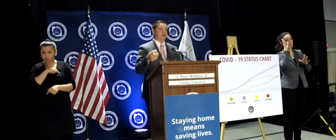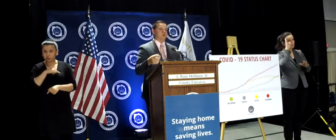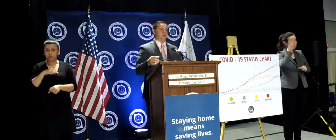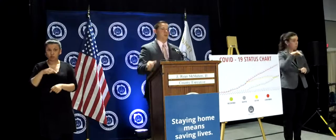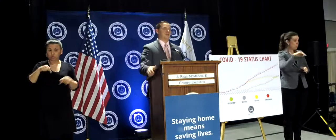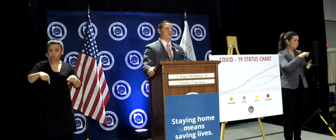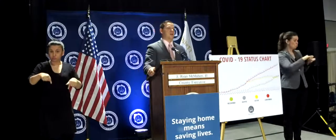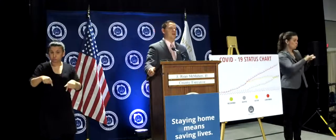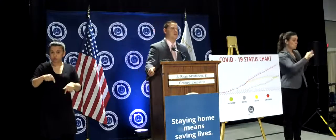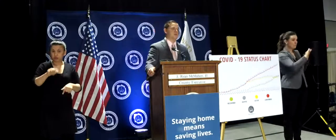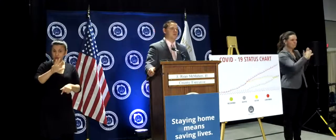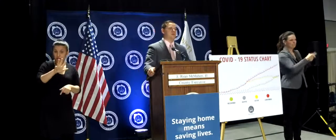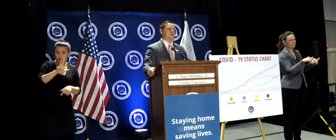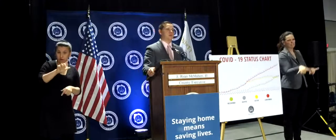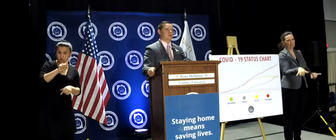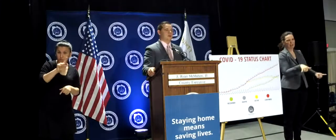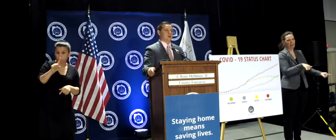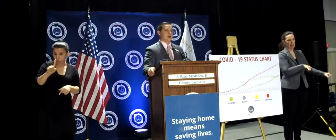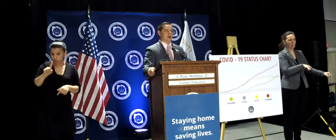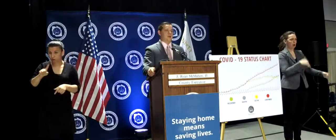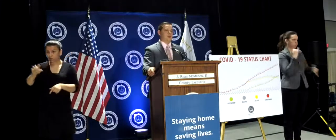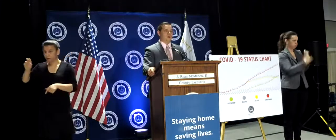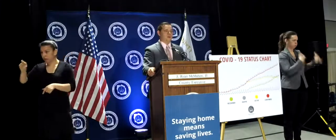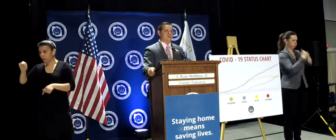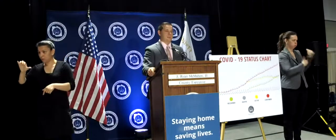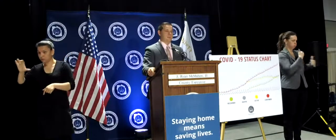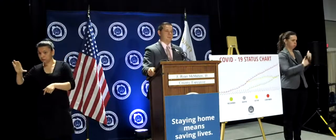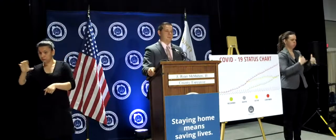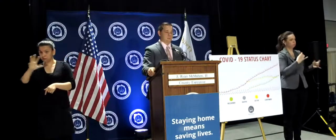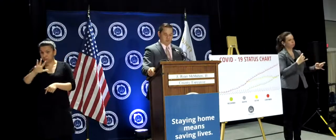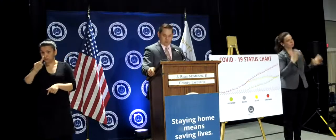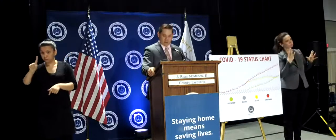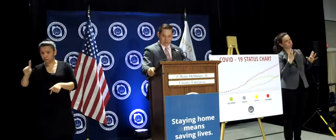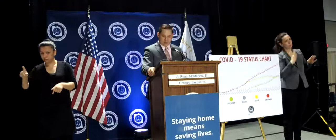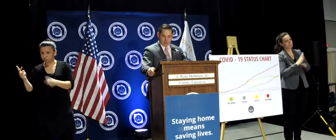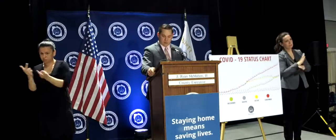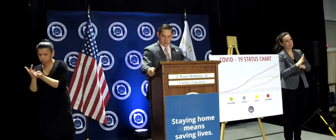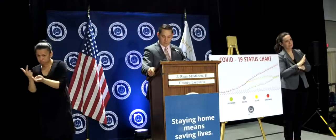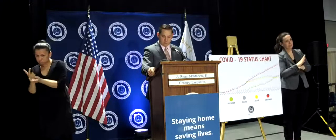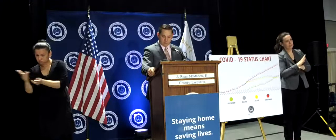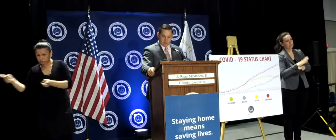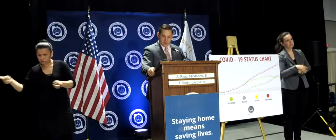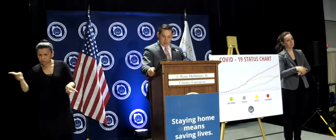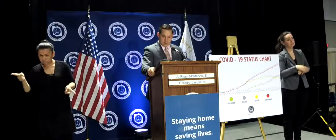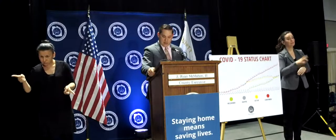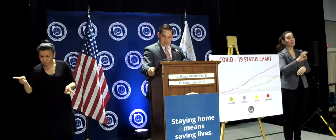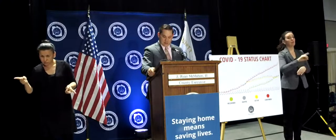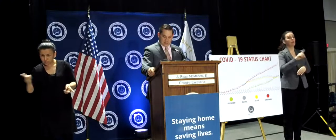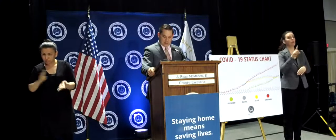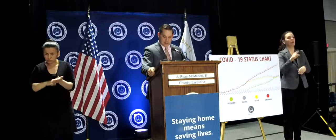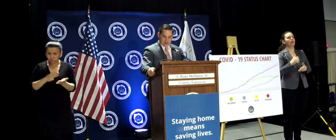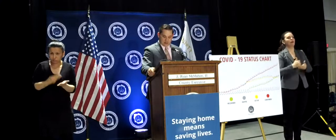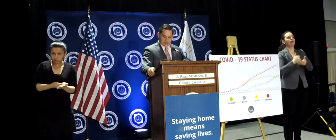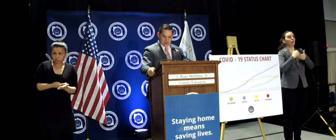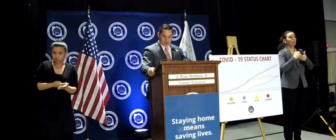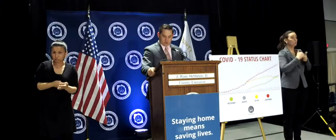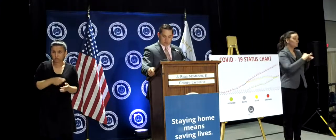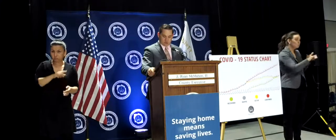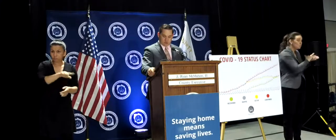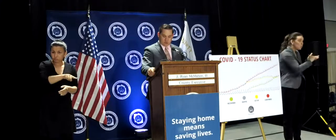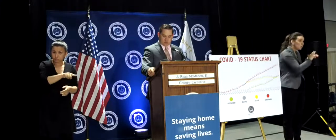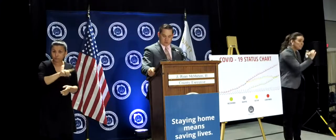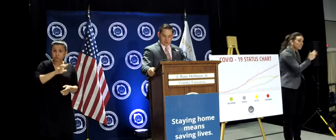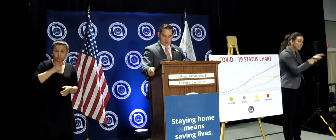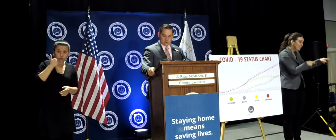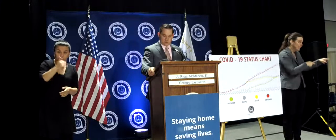dispatching calls became a challenge in New York City, and our 911 stepped up in a big way to help out. And Commissioner